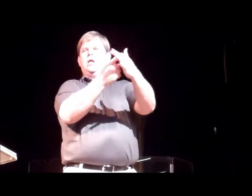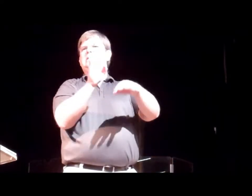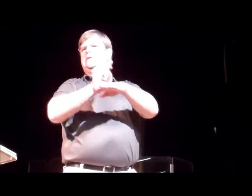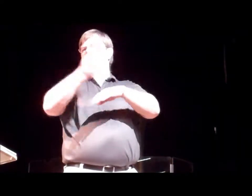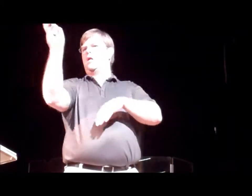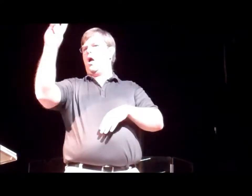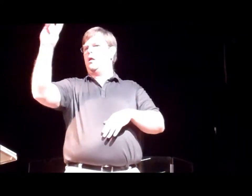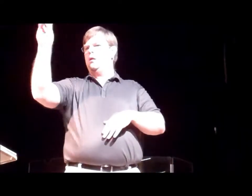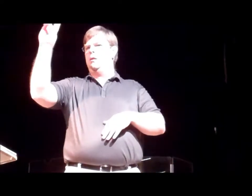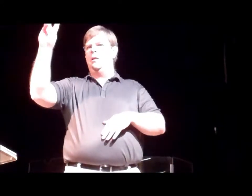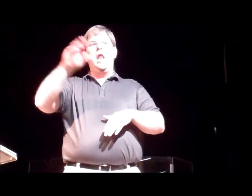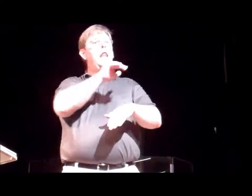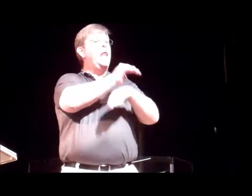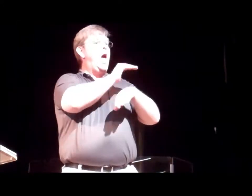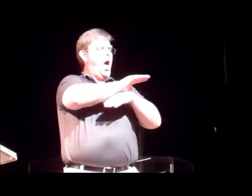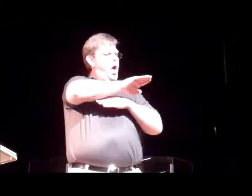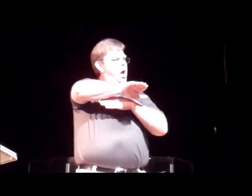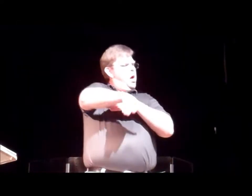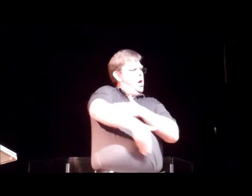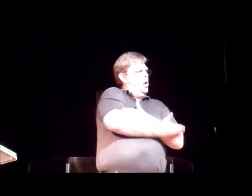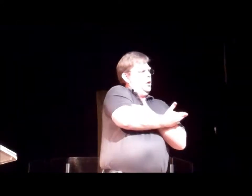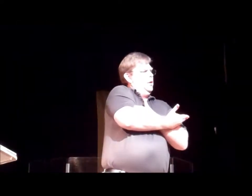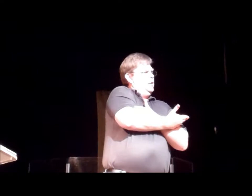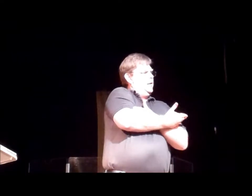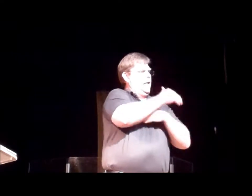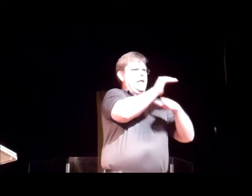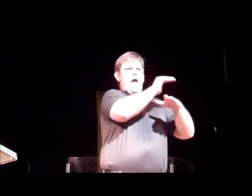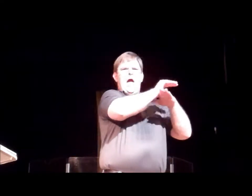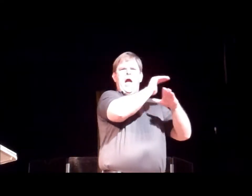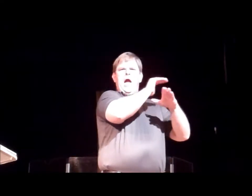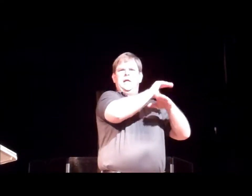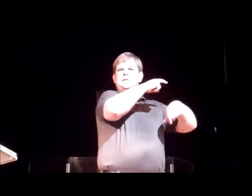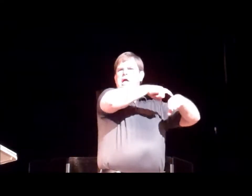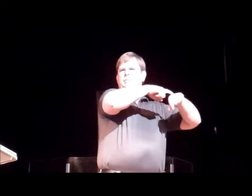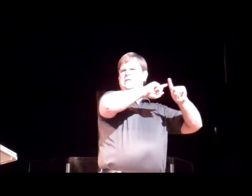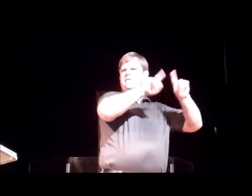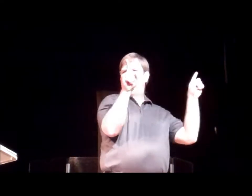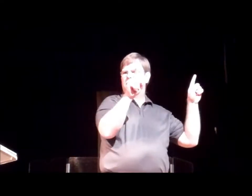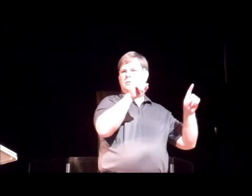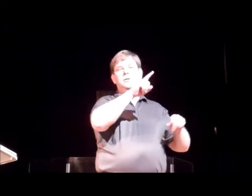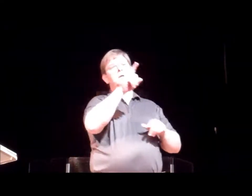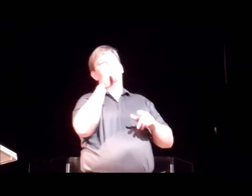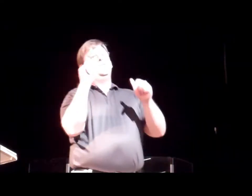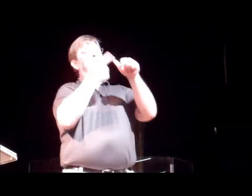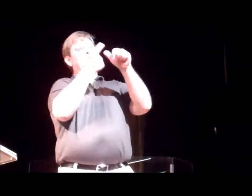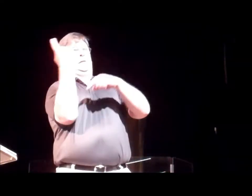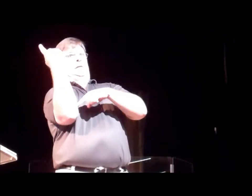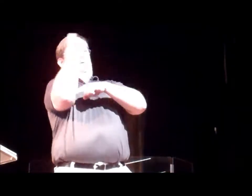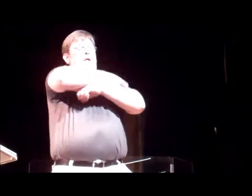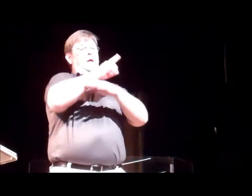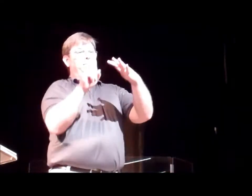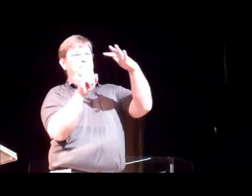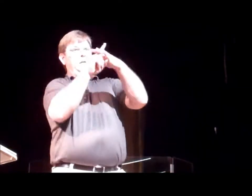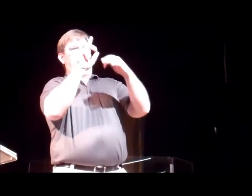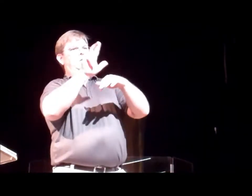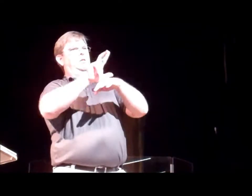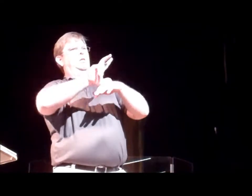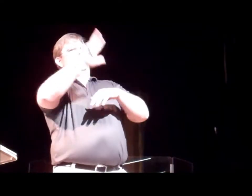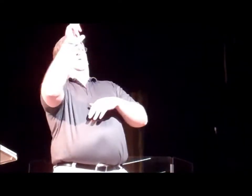on Saturday or Sunday as the week began, but it was when you had the break of dawn. The break of dawn was the first hour.